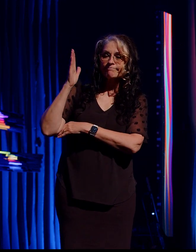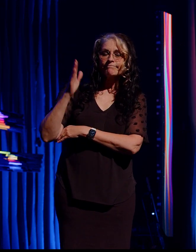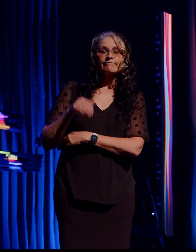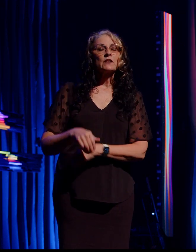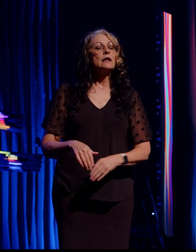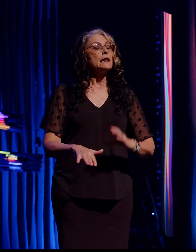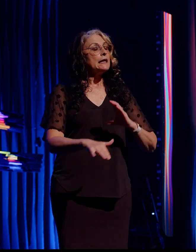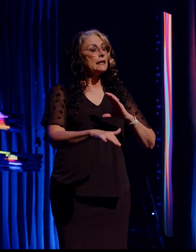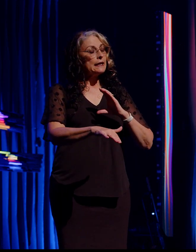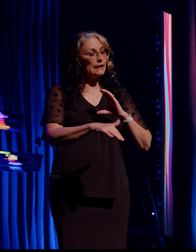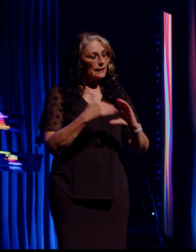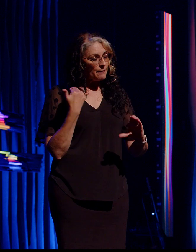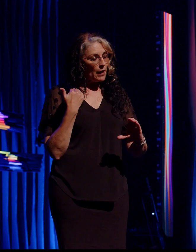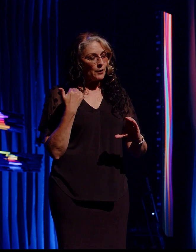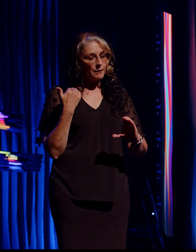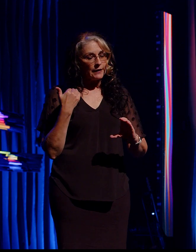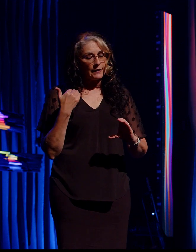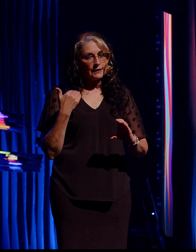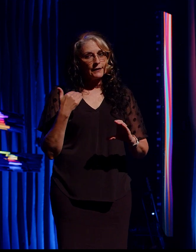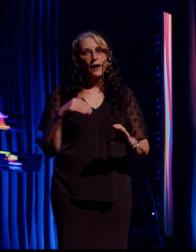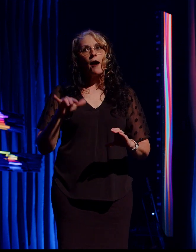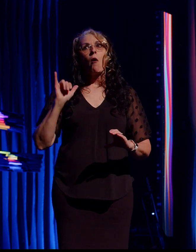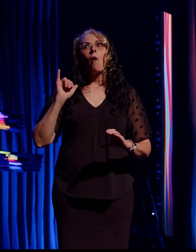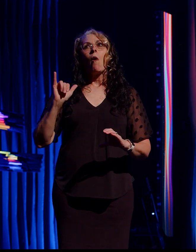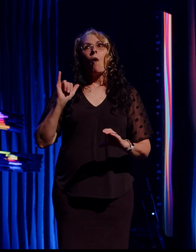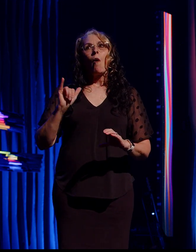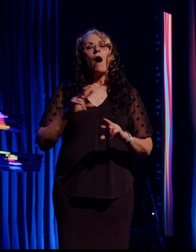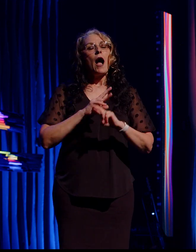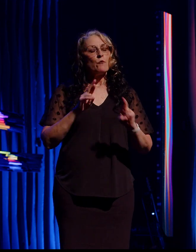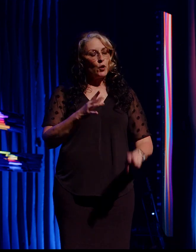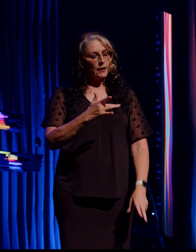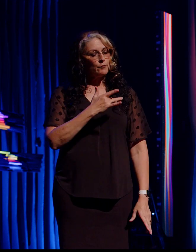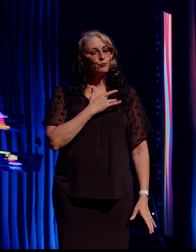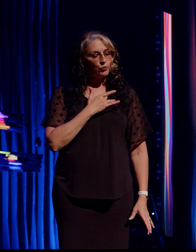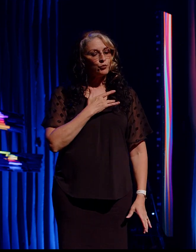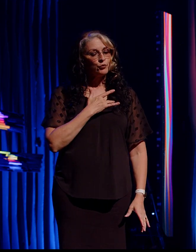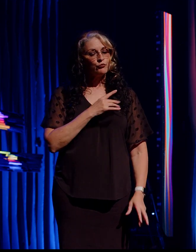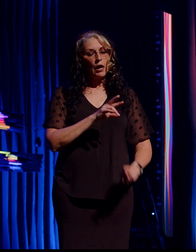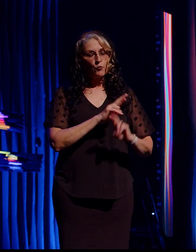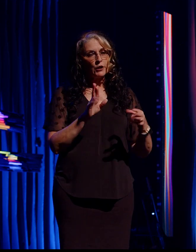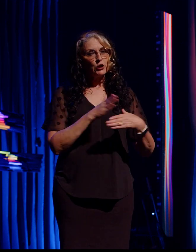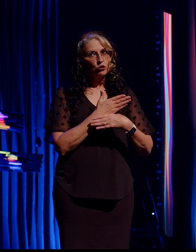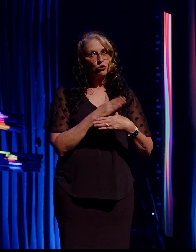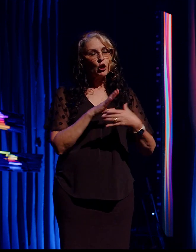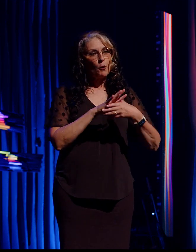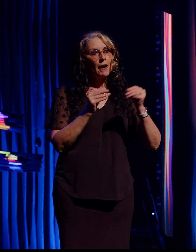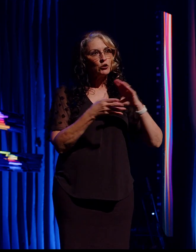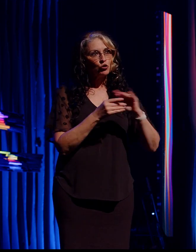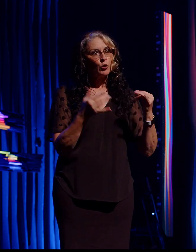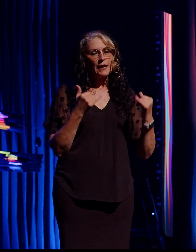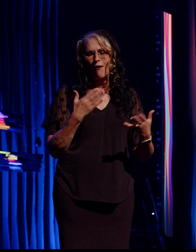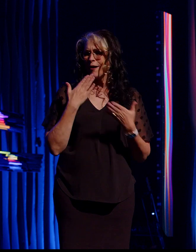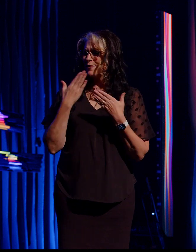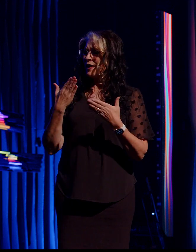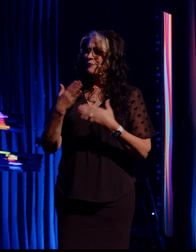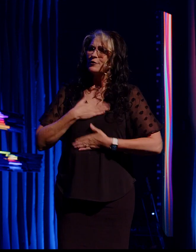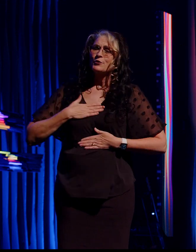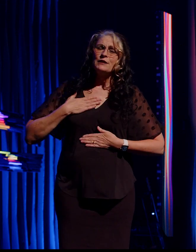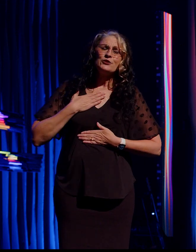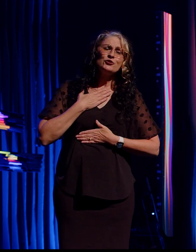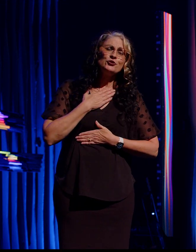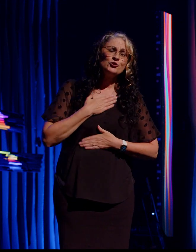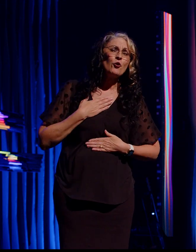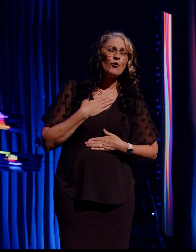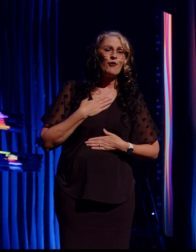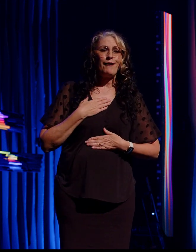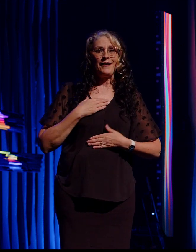I believe God's put on my heart is for me to share my story with the Grove. And I'm so thankful that he did. So enjoy